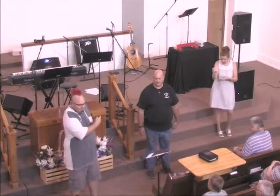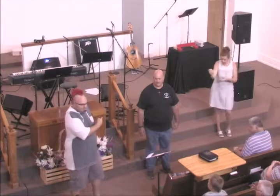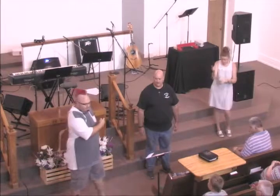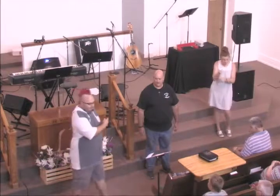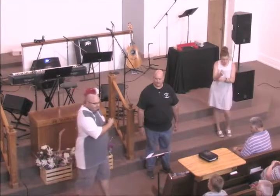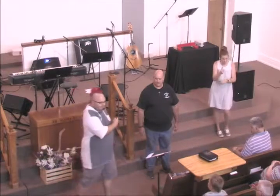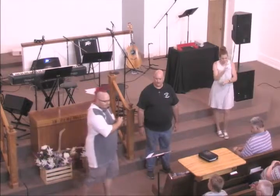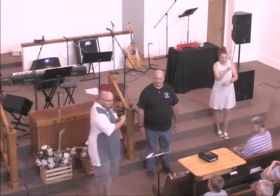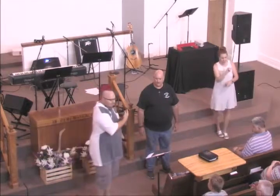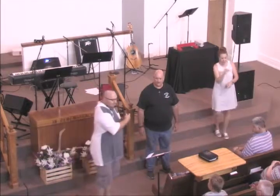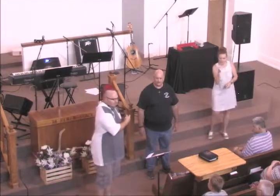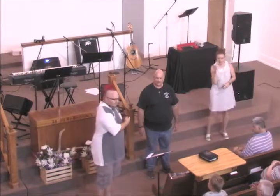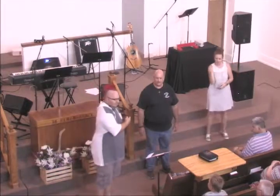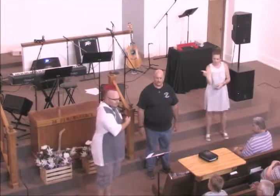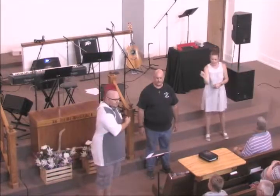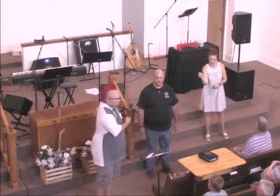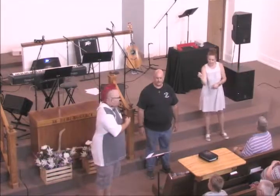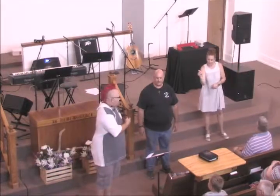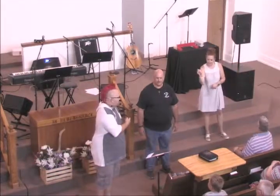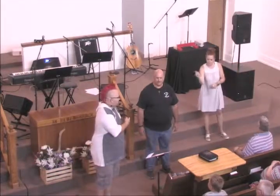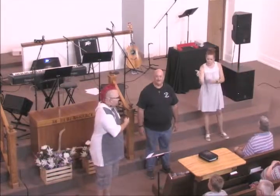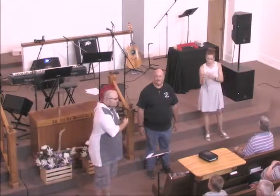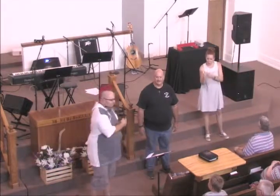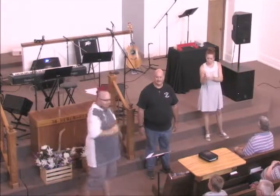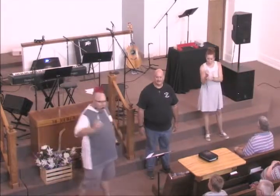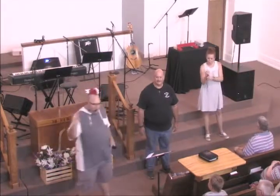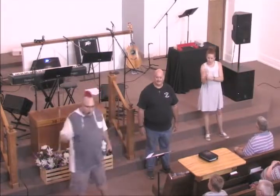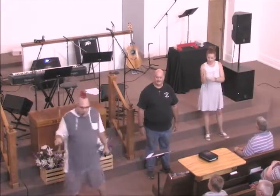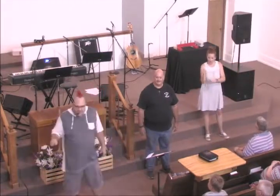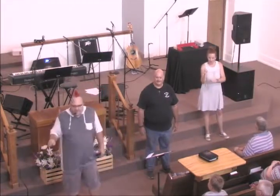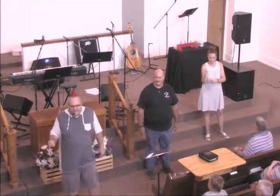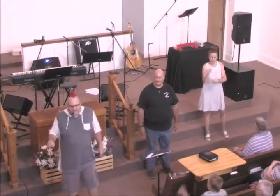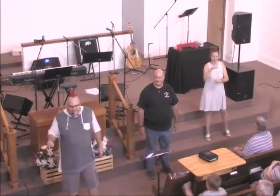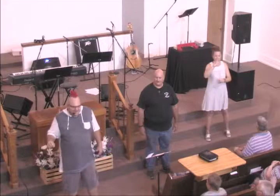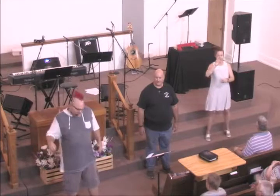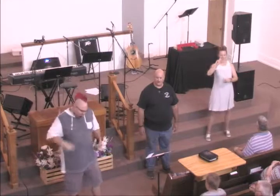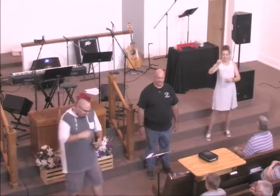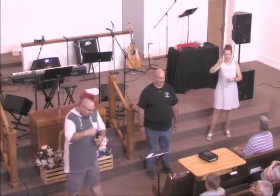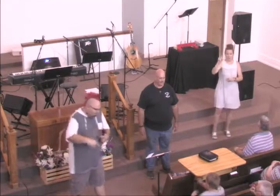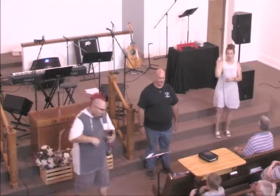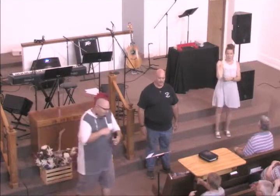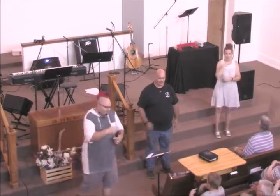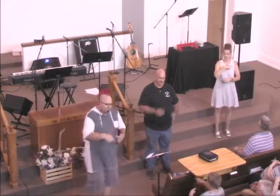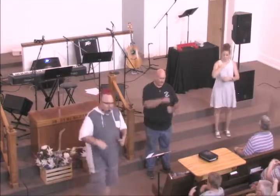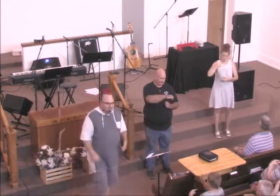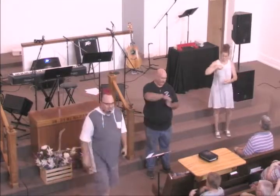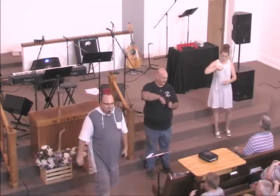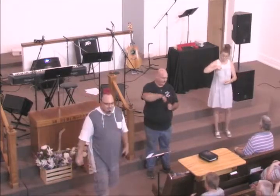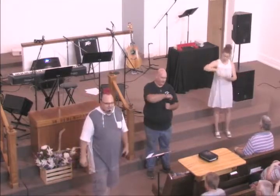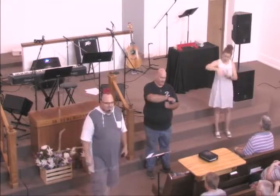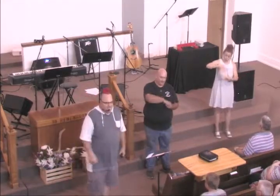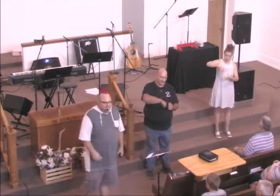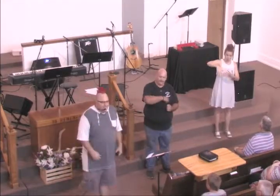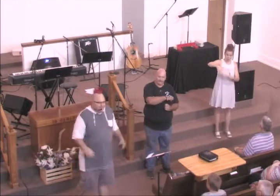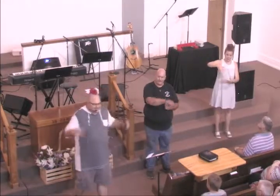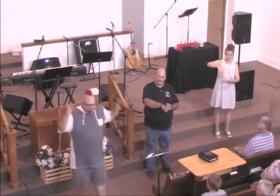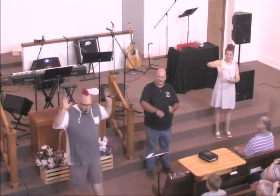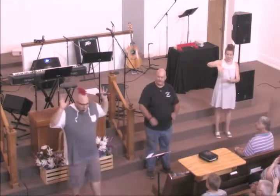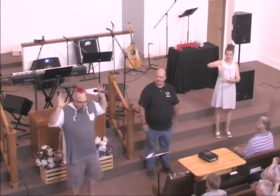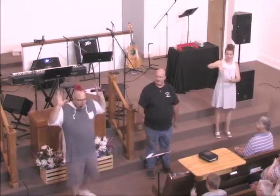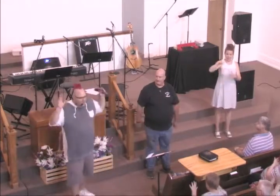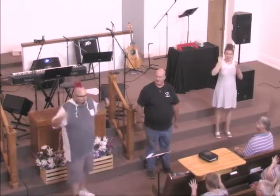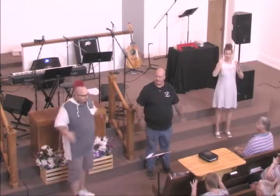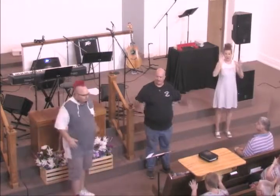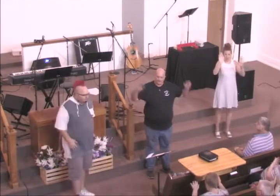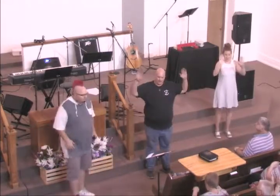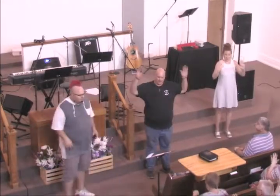Would you identify that as him? Peter ran. Say, therefore, since we are surrounded by such a